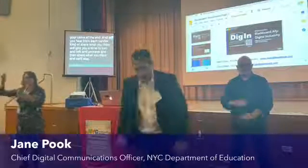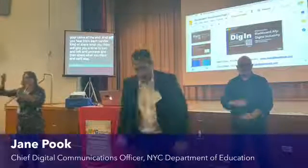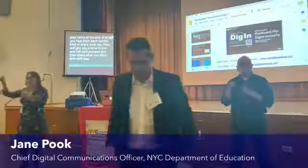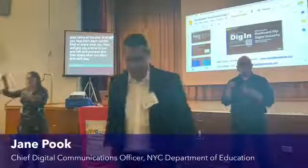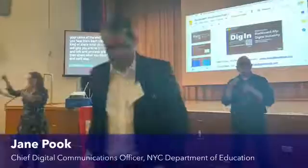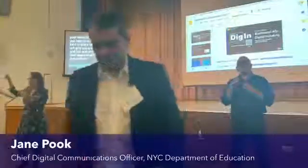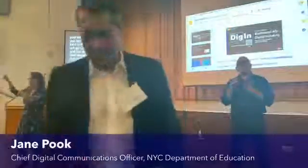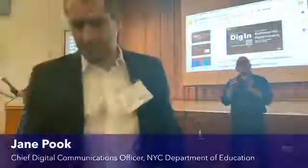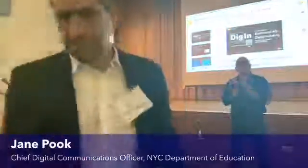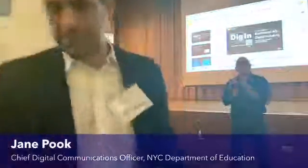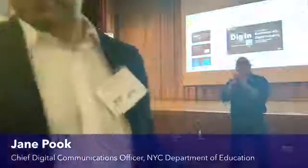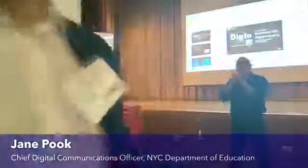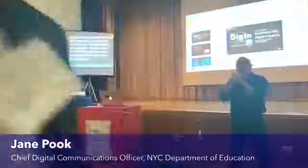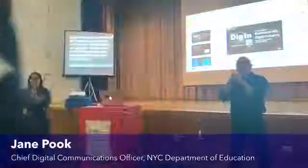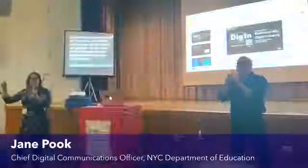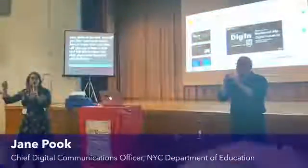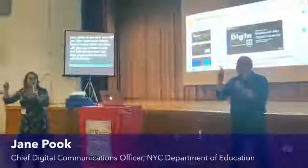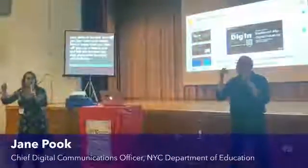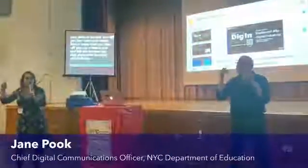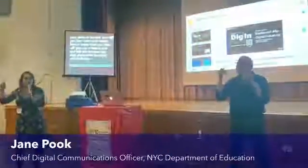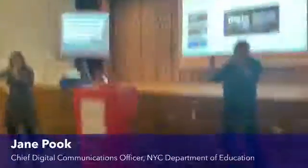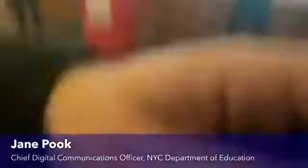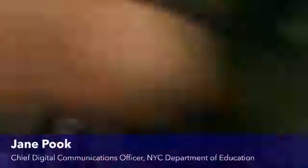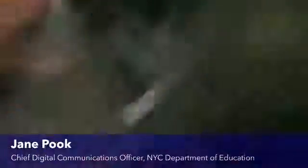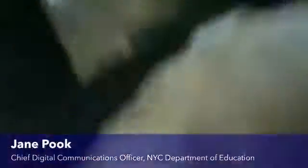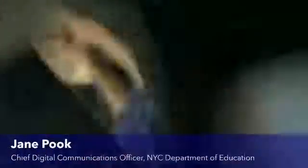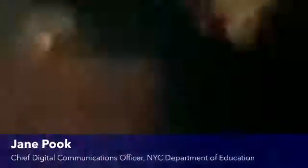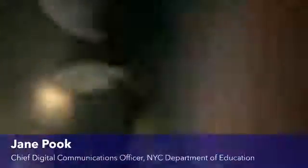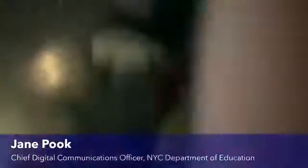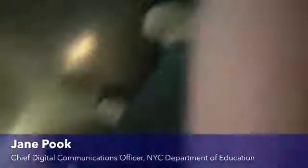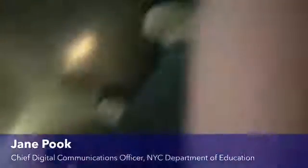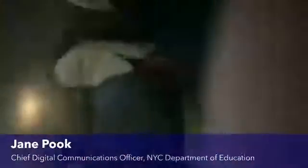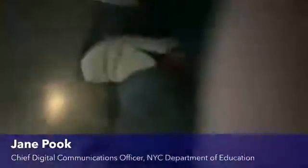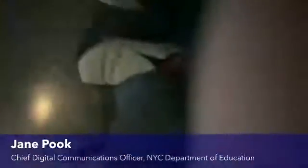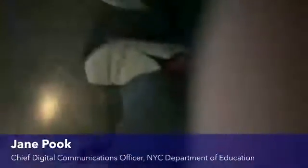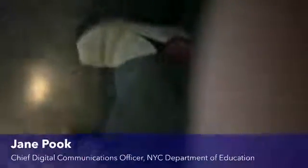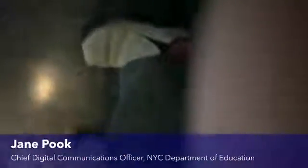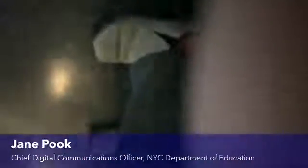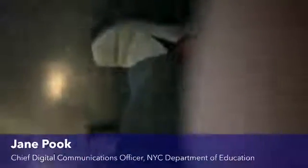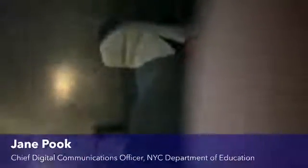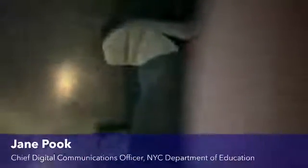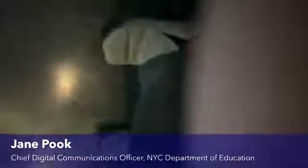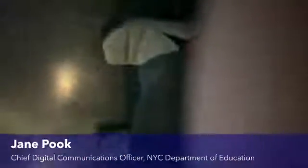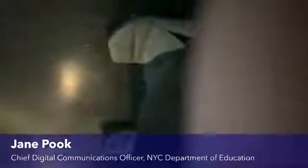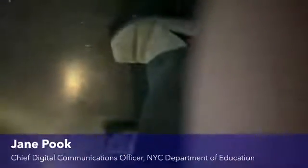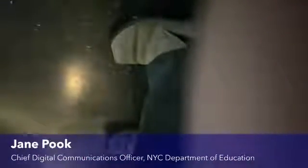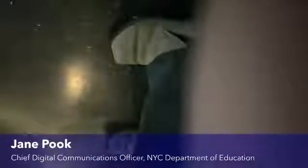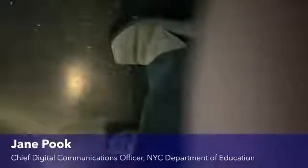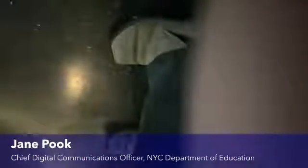at the time that you'll be doing it. So can we first get Blackboard? Are we ready for Blackboard?